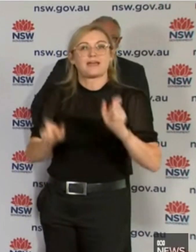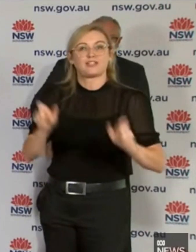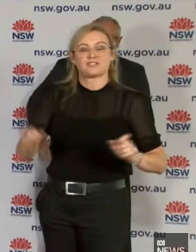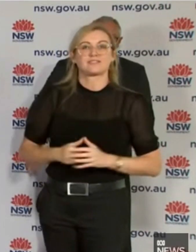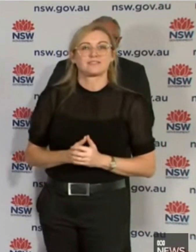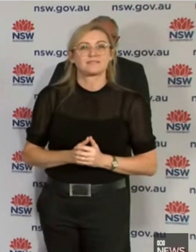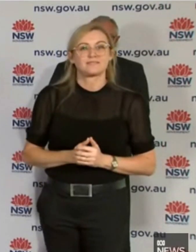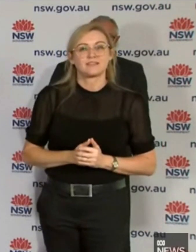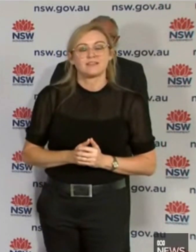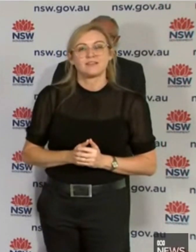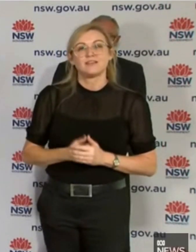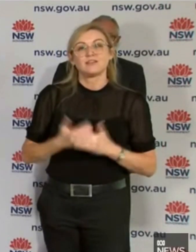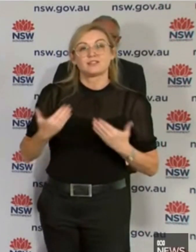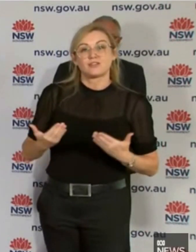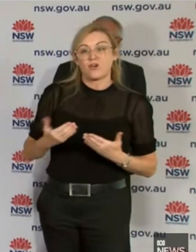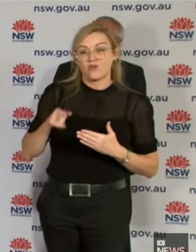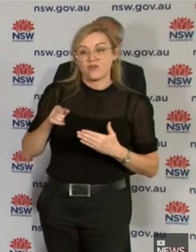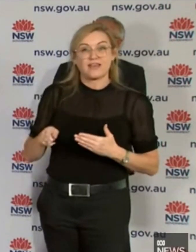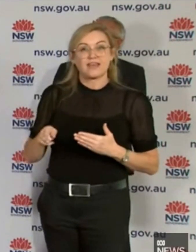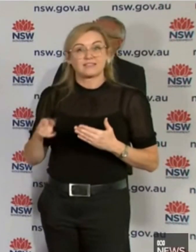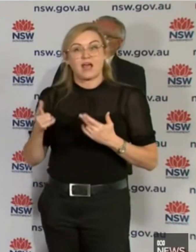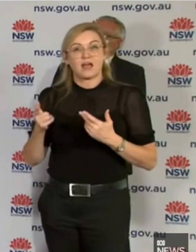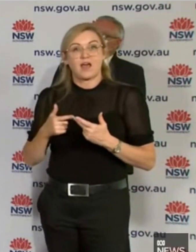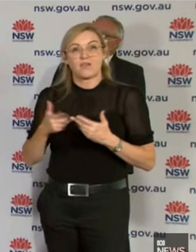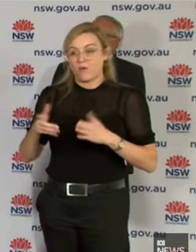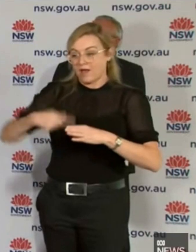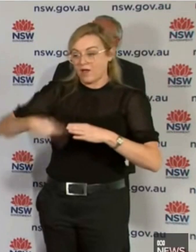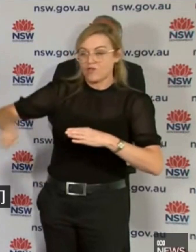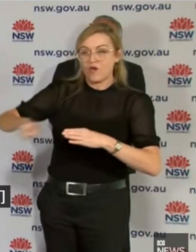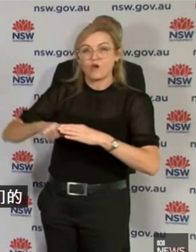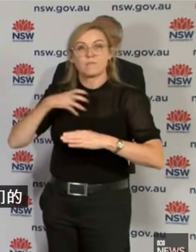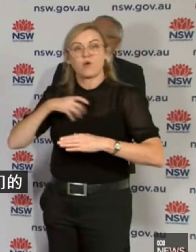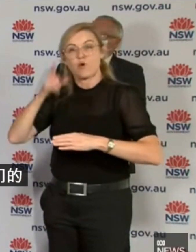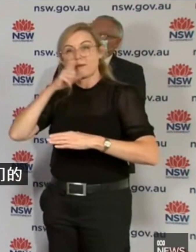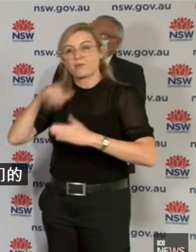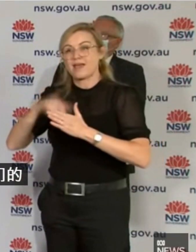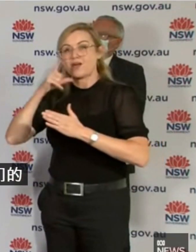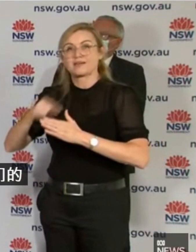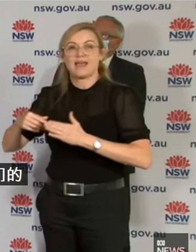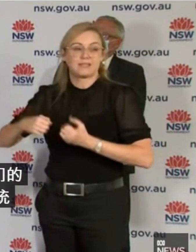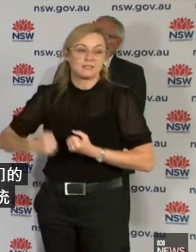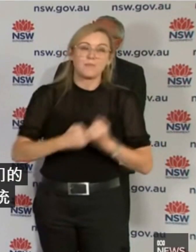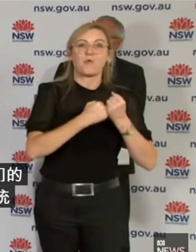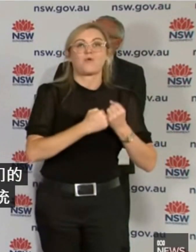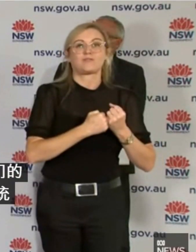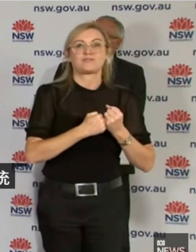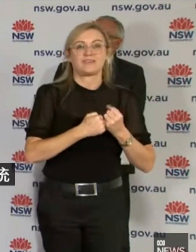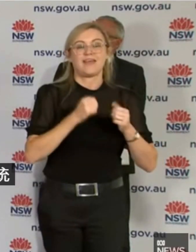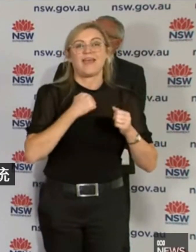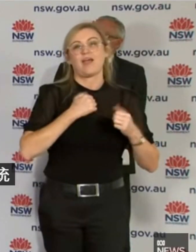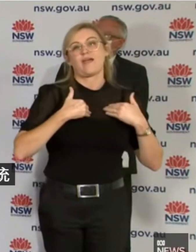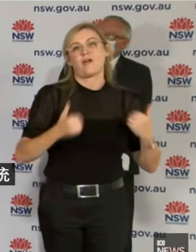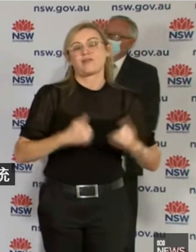workforce. And so this is just a big bench of reserves that can now help support our healthcare system in New South Wales. Thank